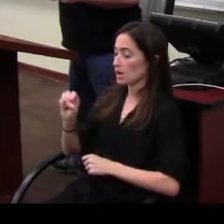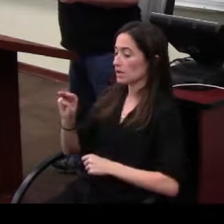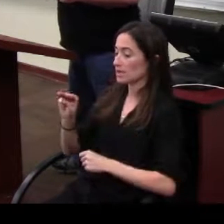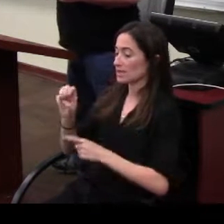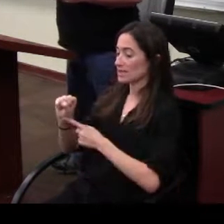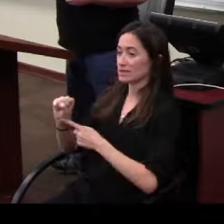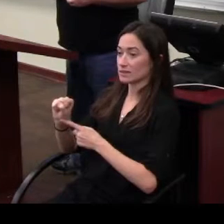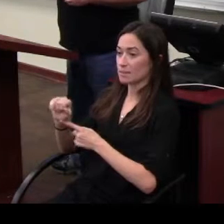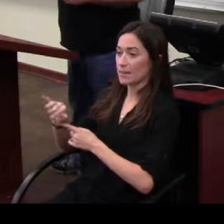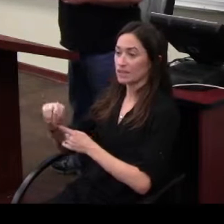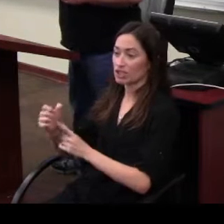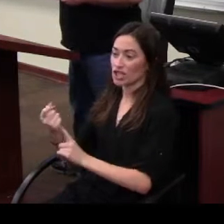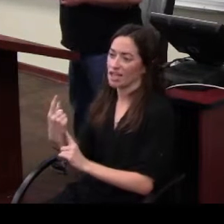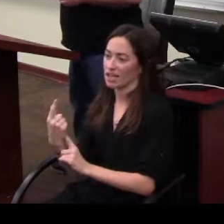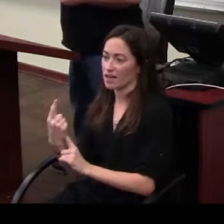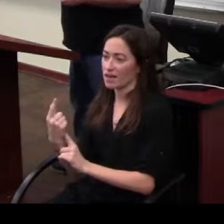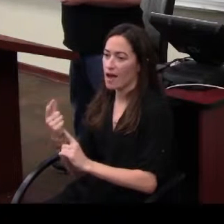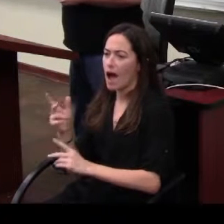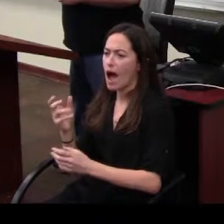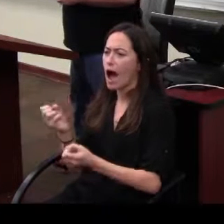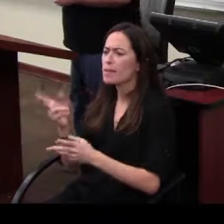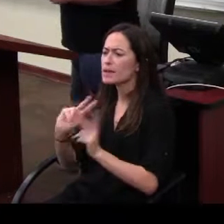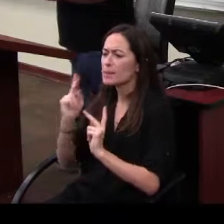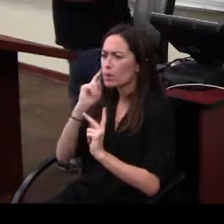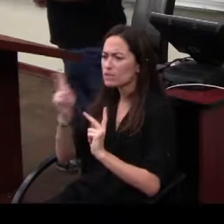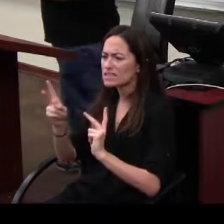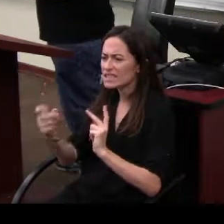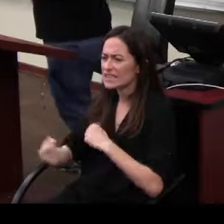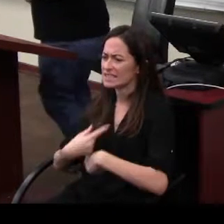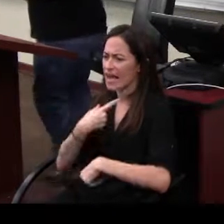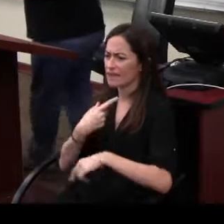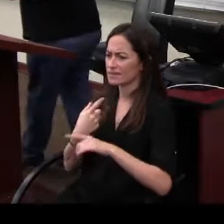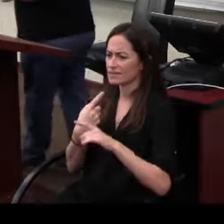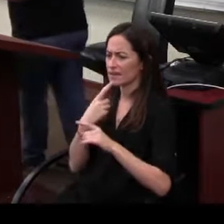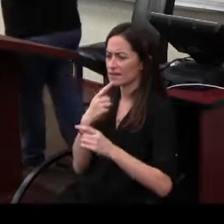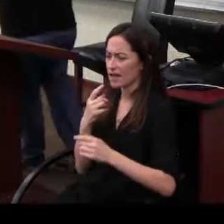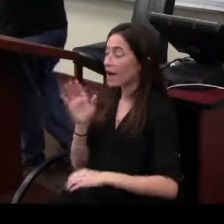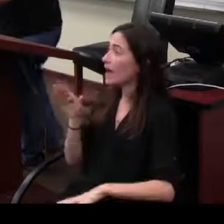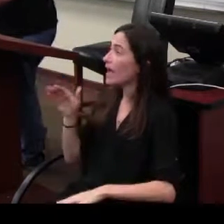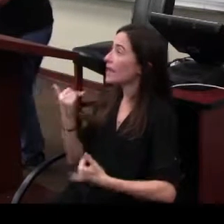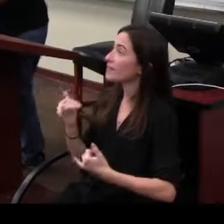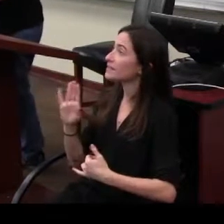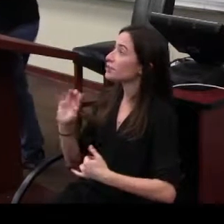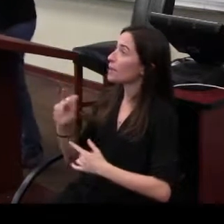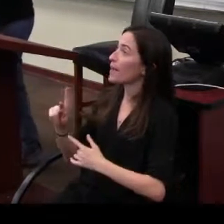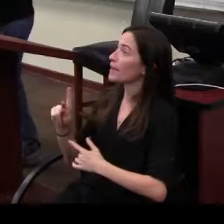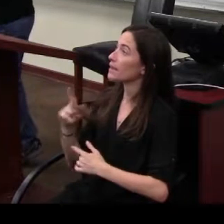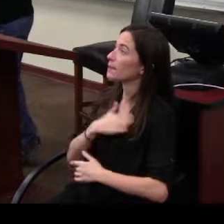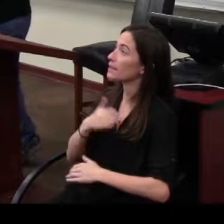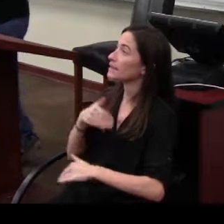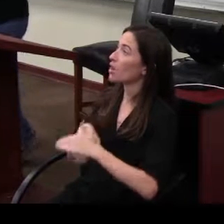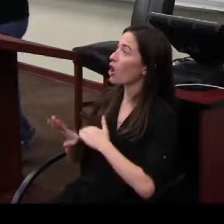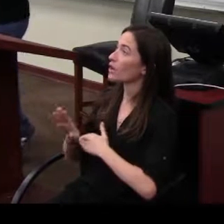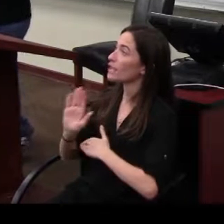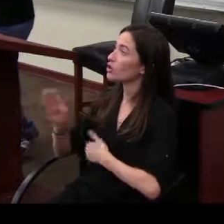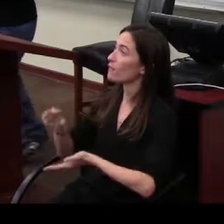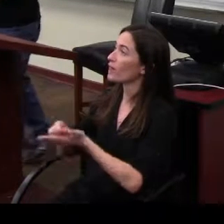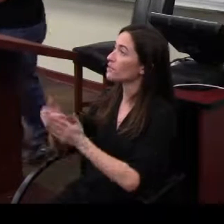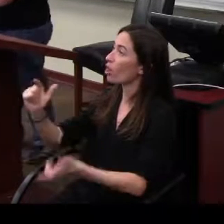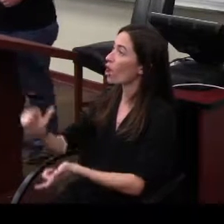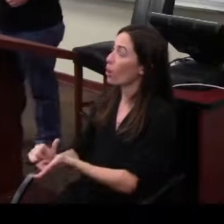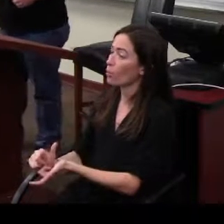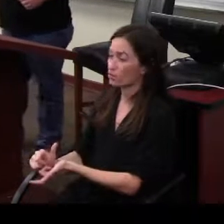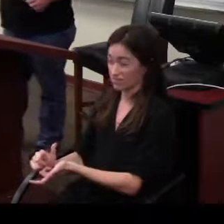your SMS that's like, hey, this is your bank, I need you to log in and look at whatever your account or your funds are low or something